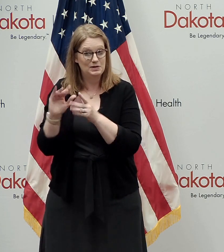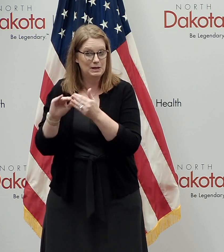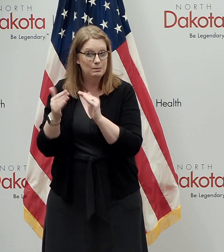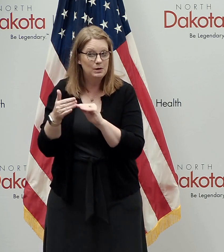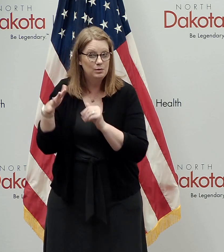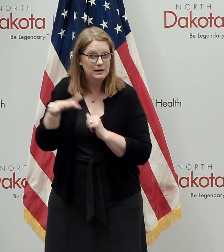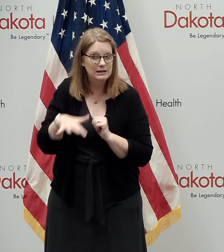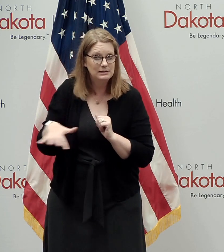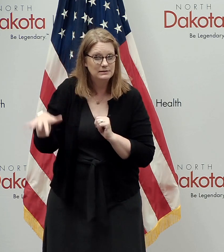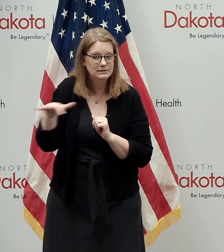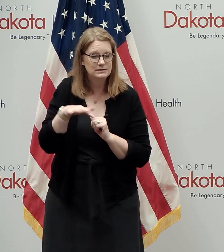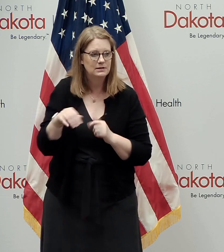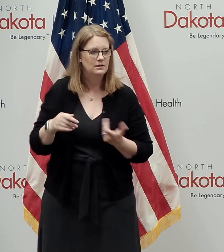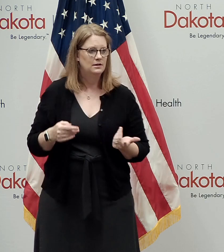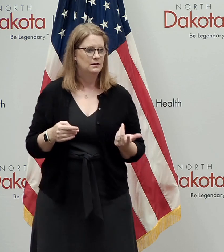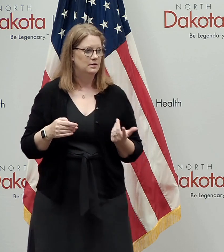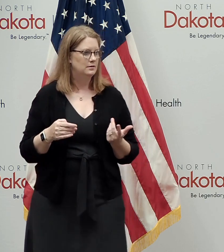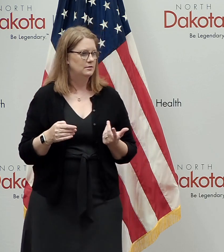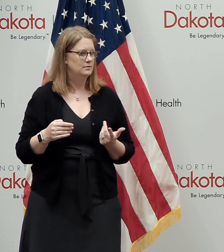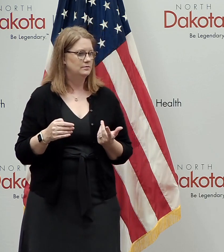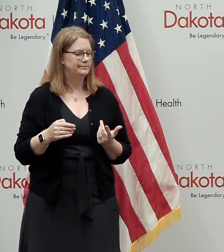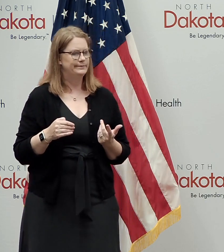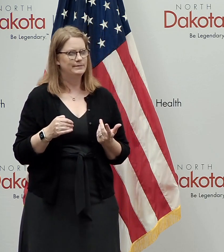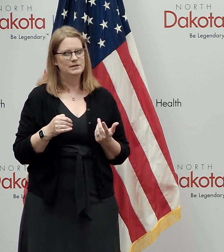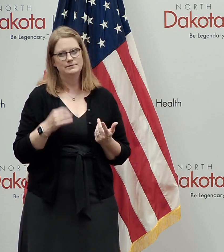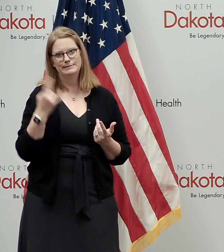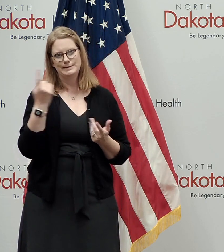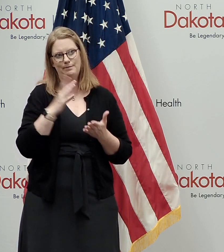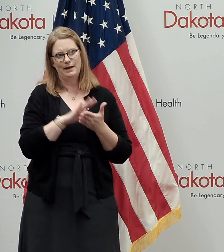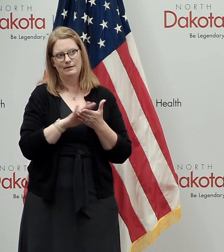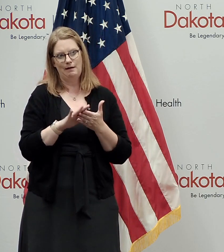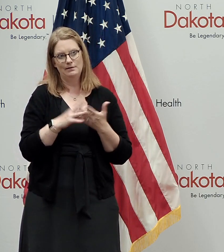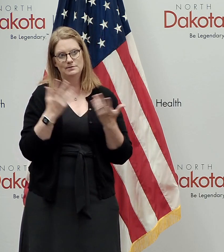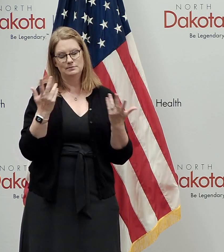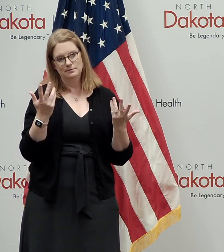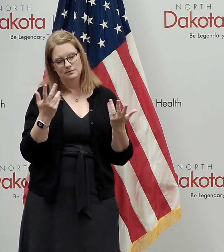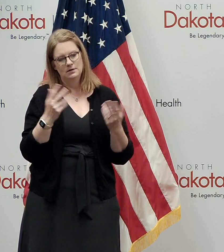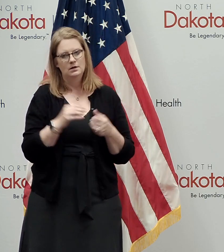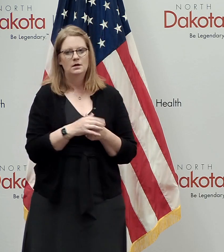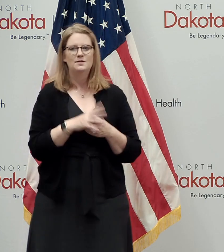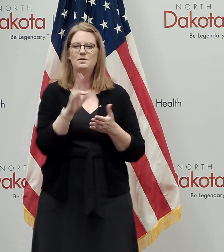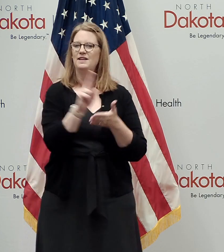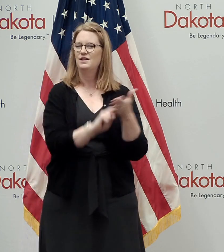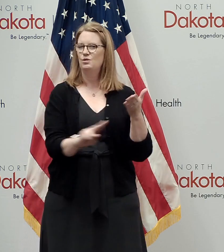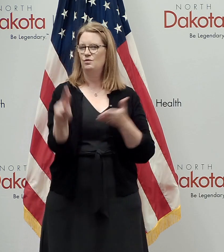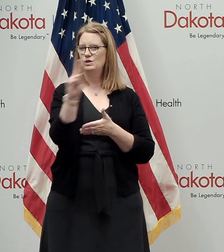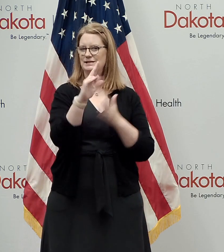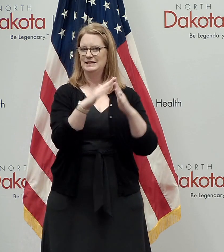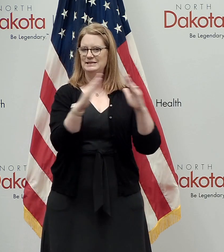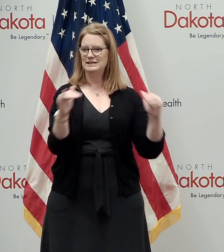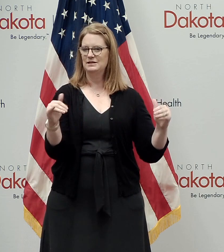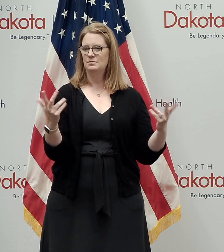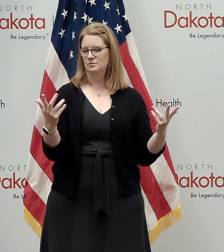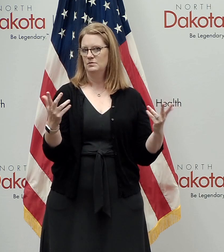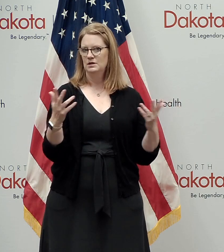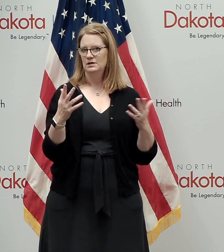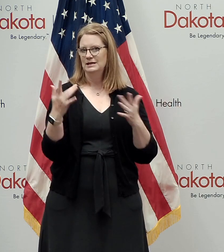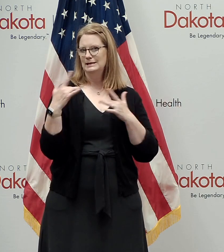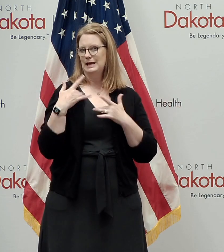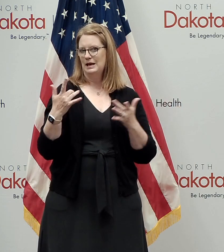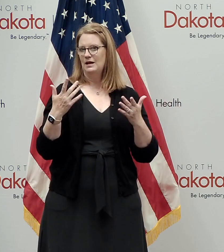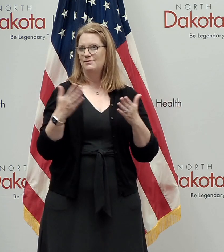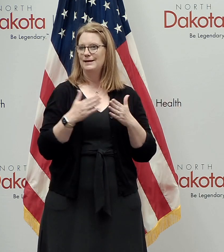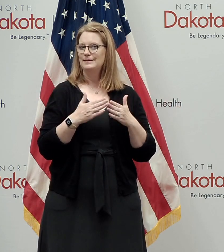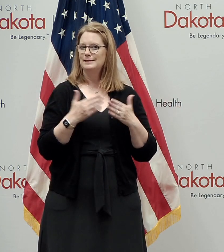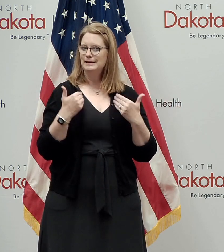that's the nice thing about this, if there's anything nice you can say in the university setting, is we have generally a young, healthy